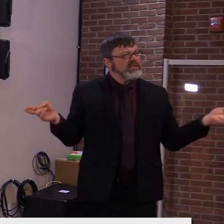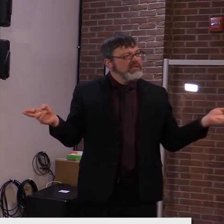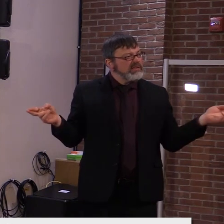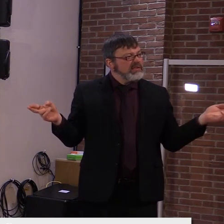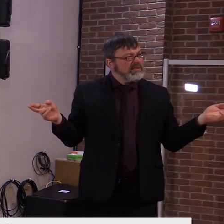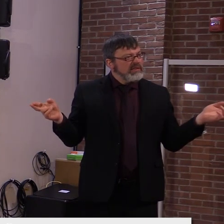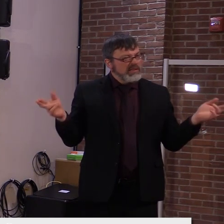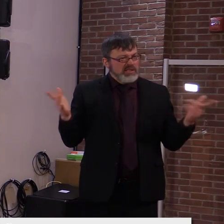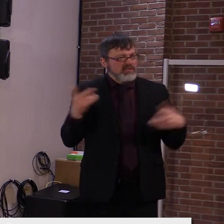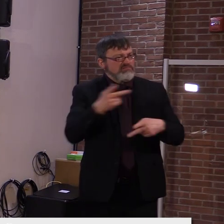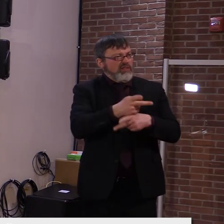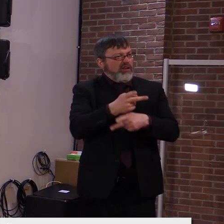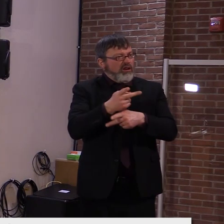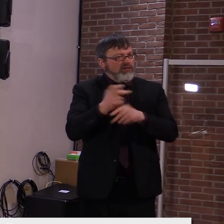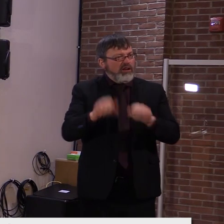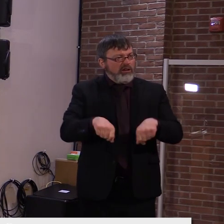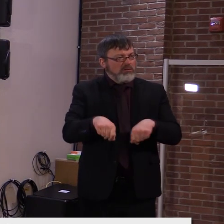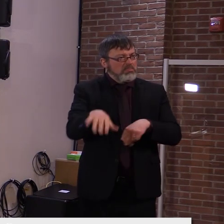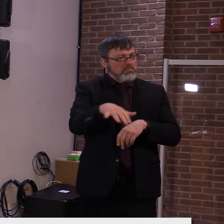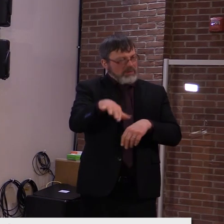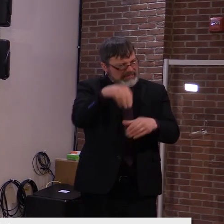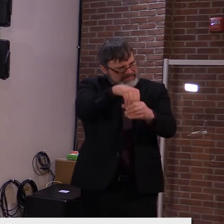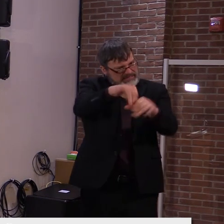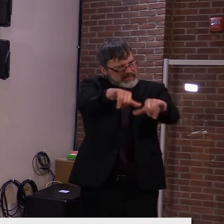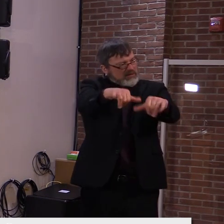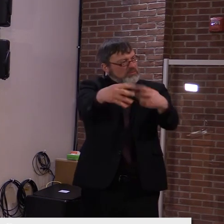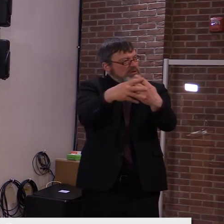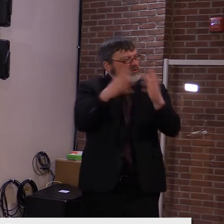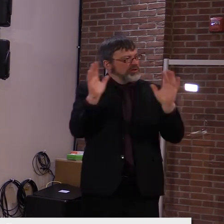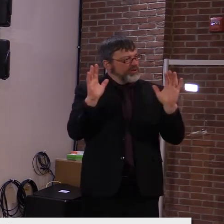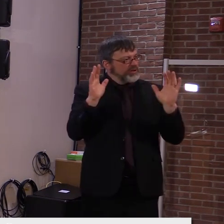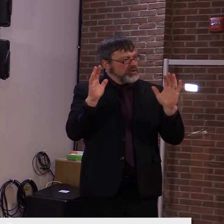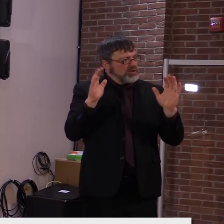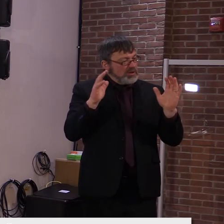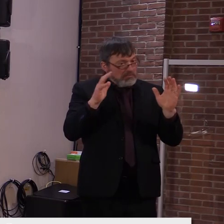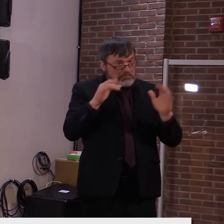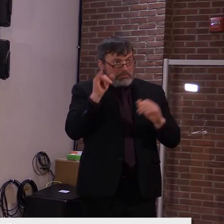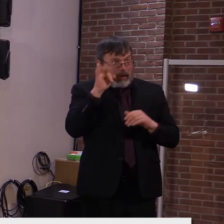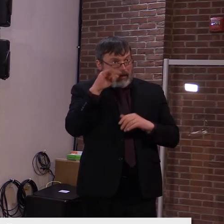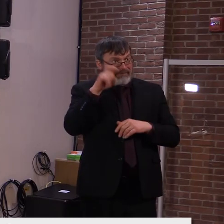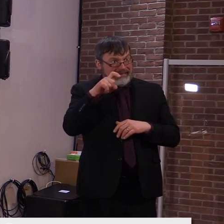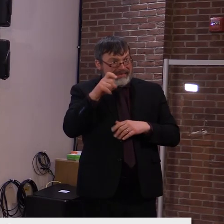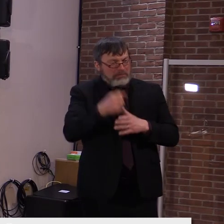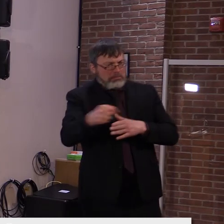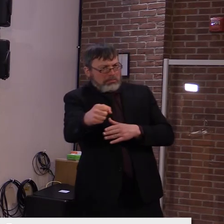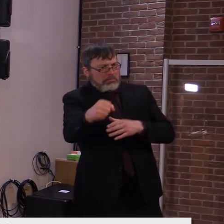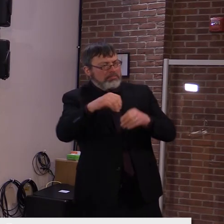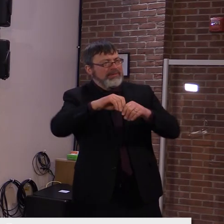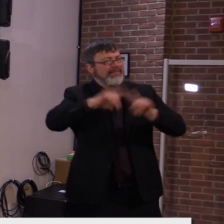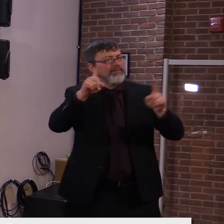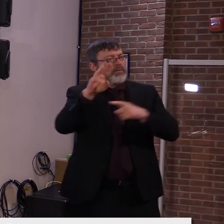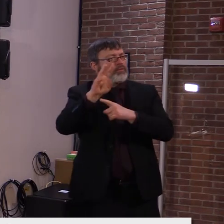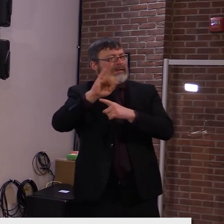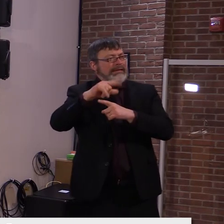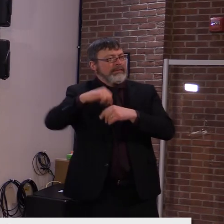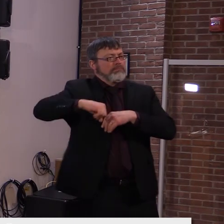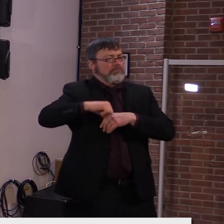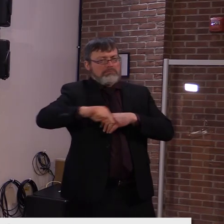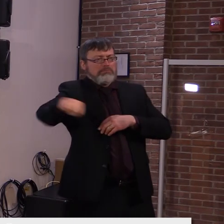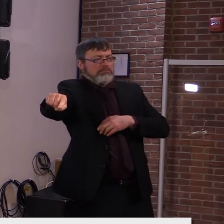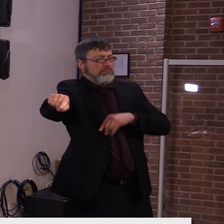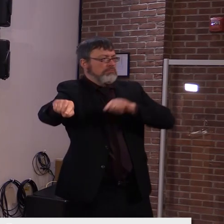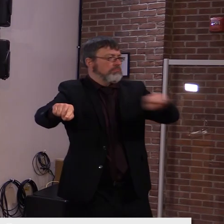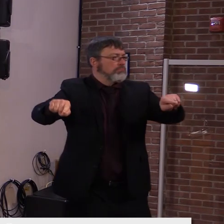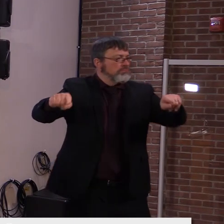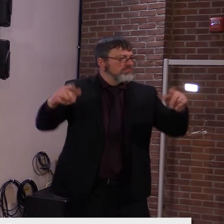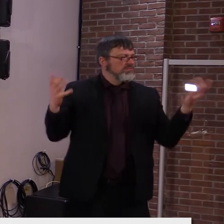They've cohorted their prisoners, their inmates, to make sure that they try to reduce any